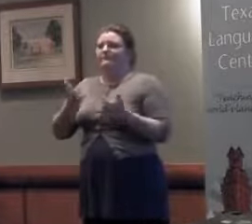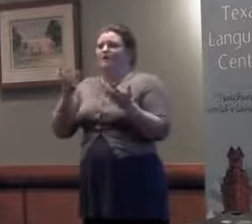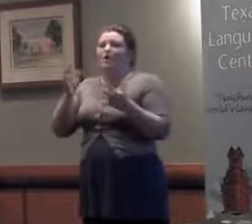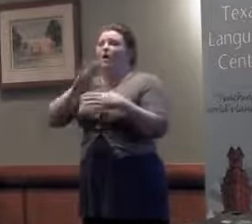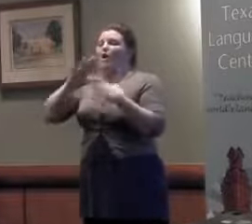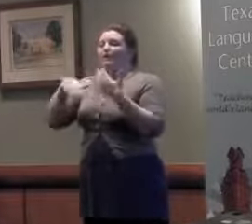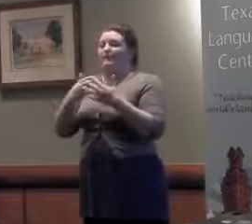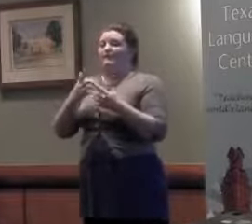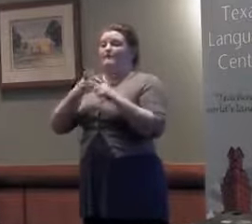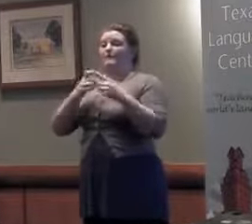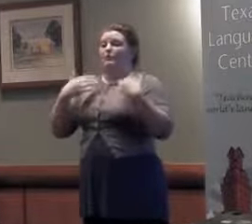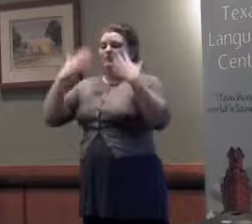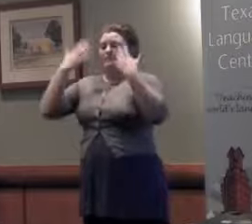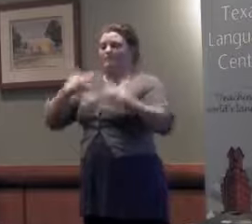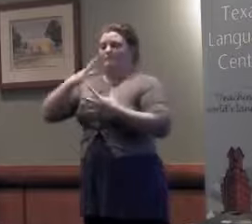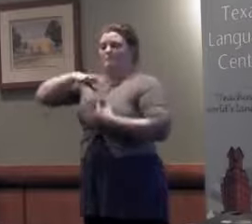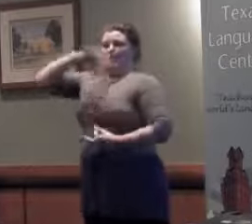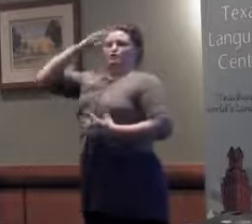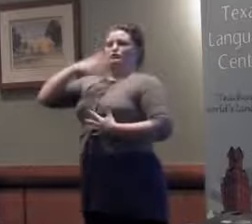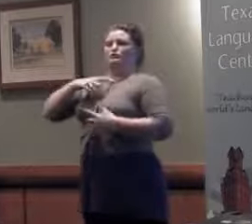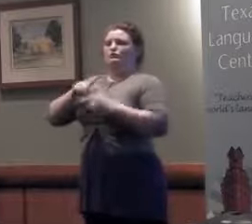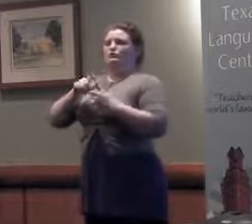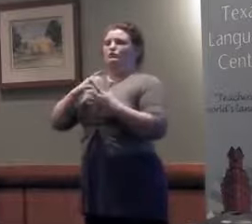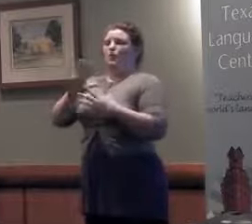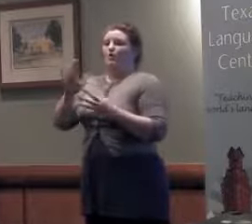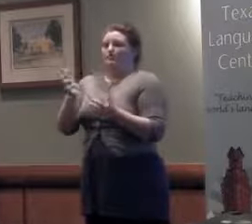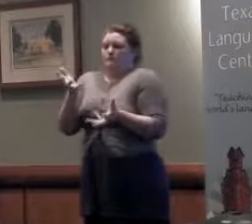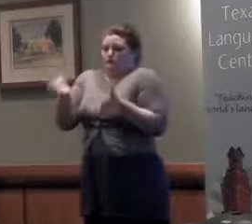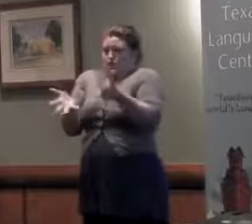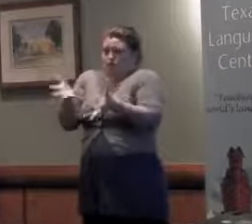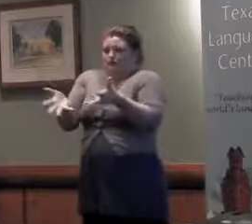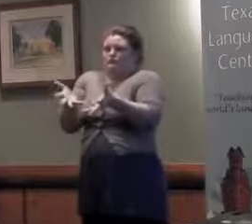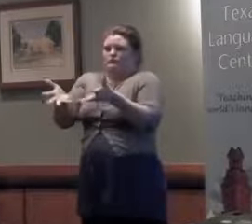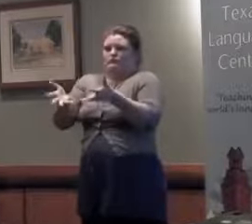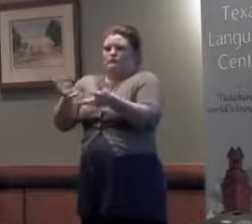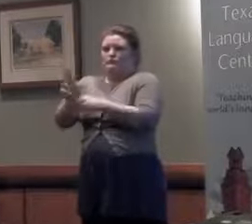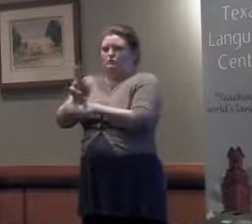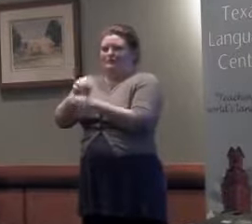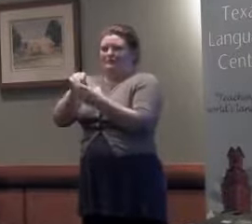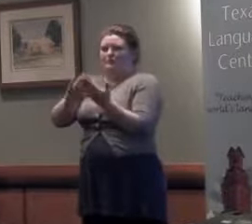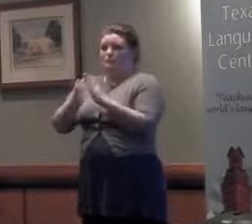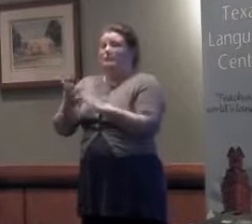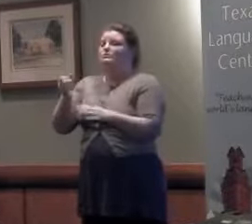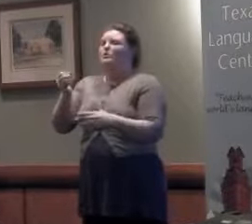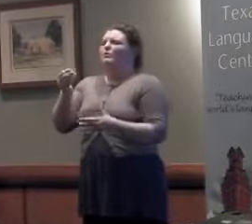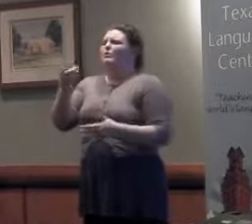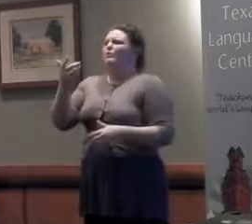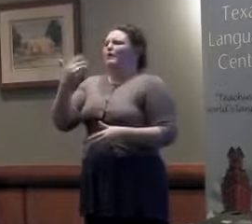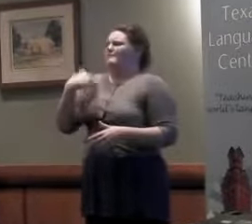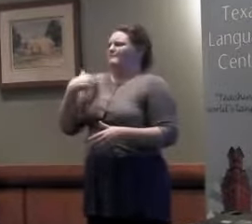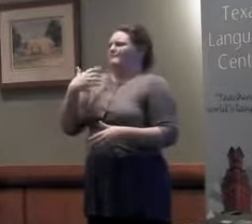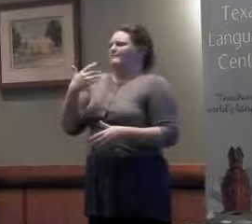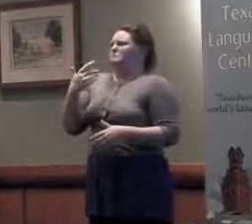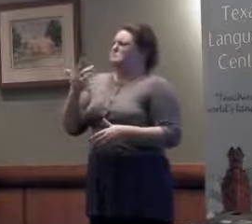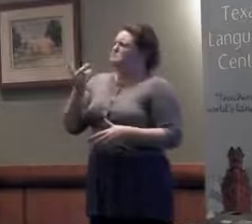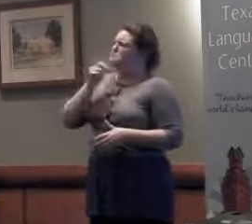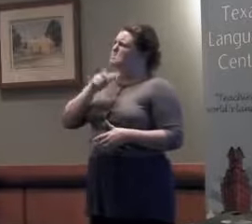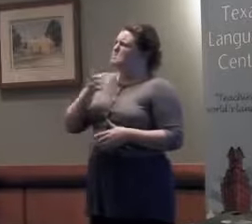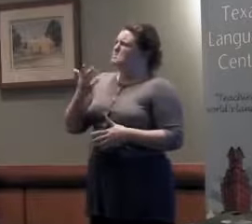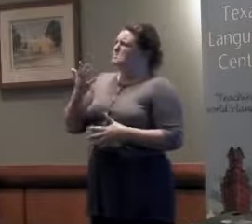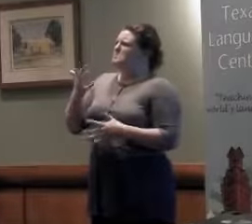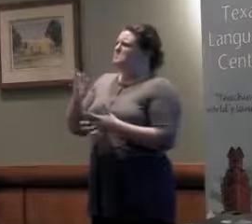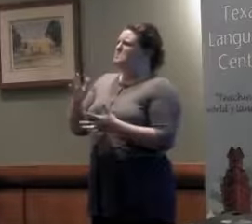everything from your posture to the actual gestures that are used in the community. There's been a fair amount of